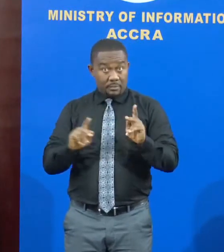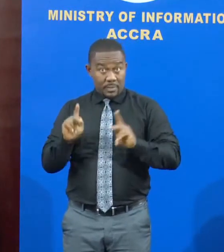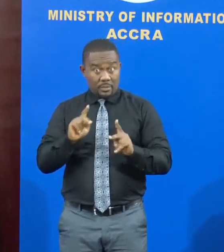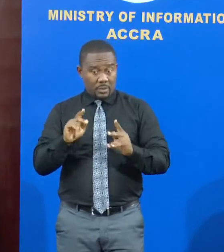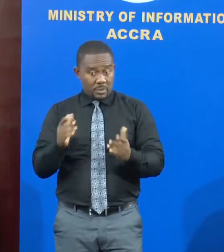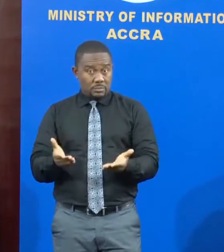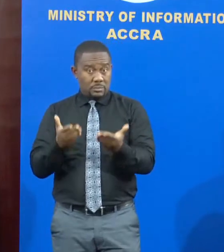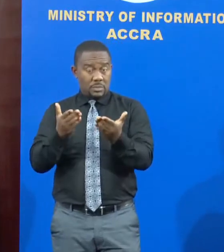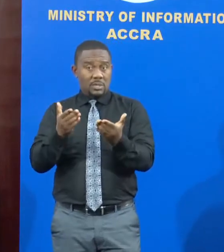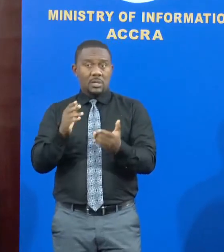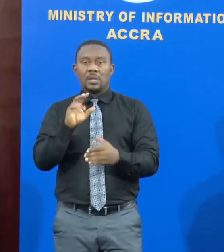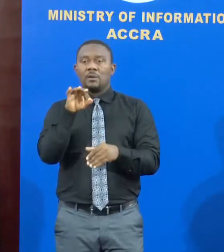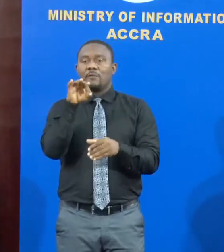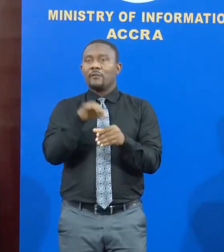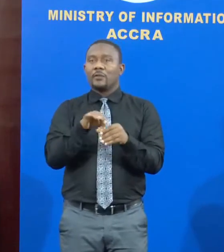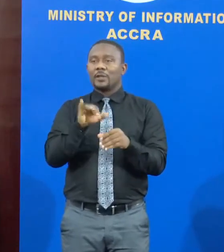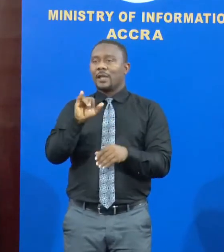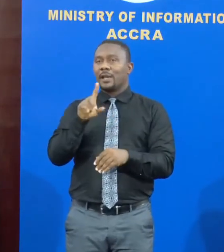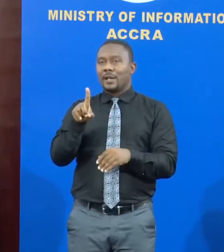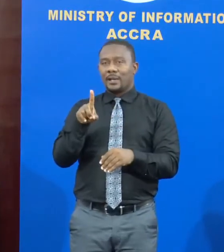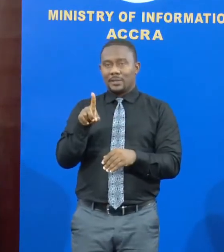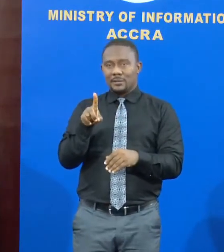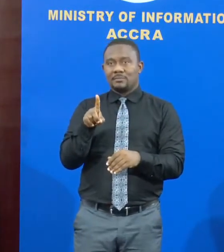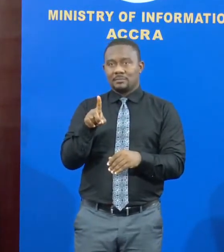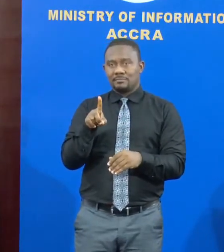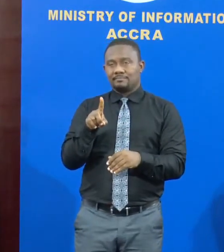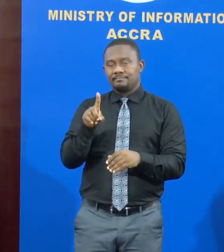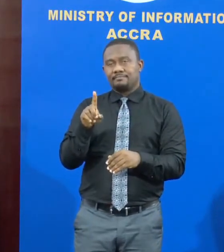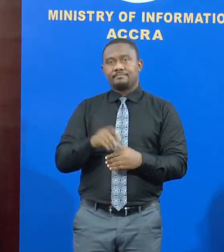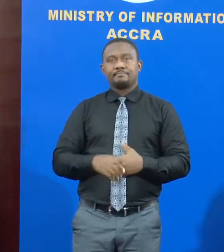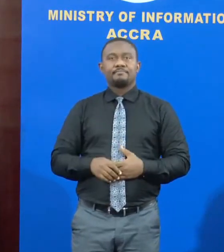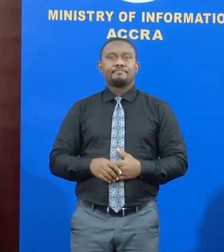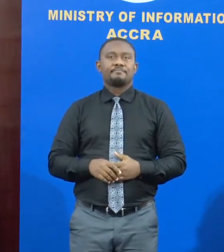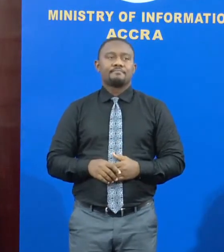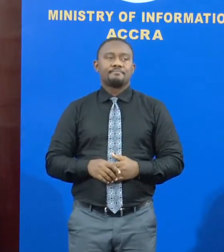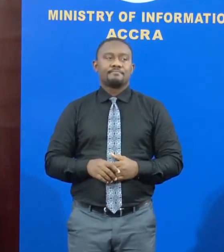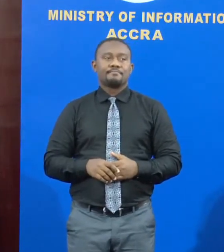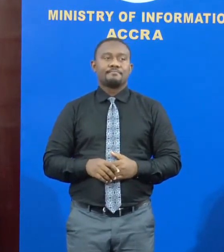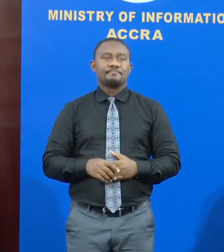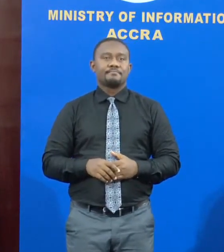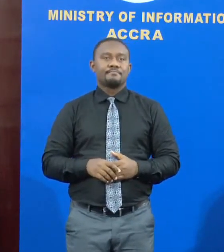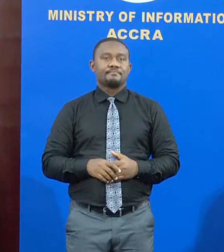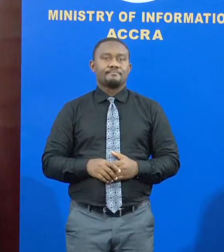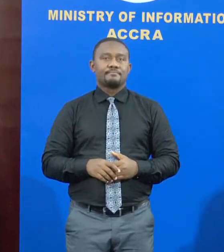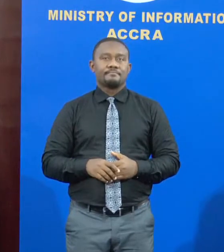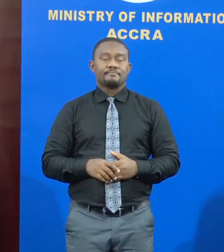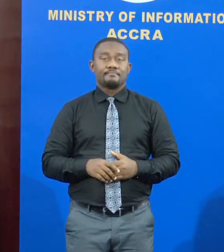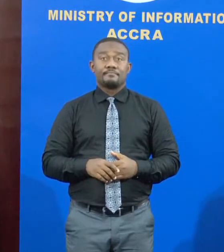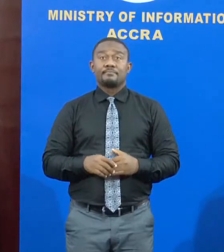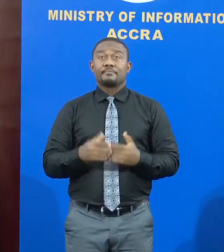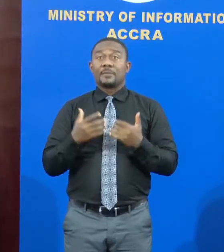the voter ID to be captured. And now, the Social Security and National Insurance